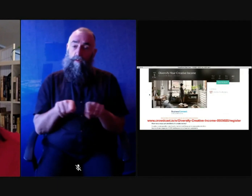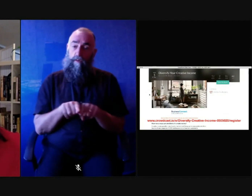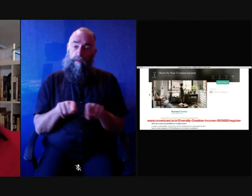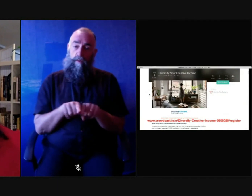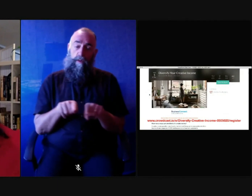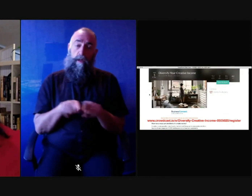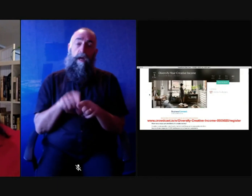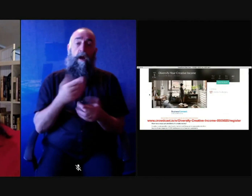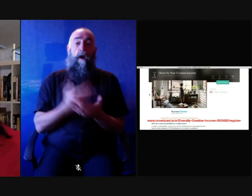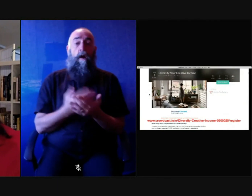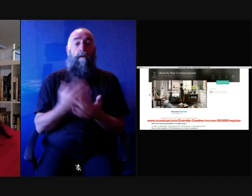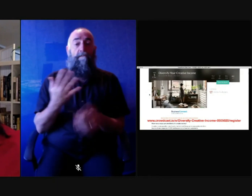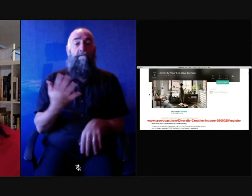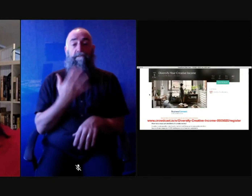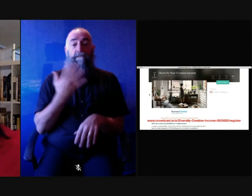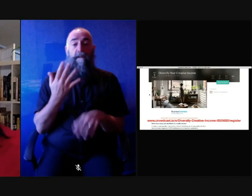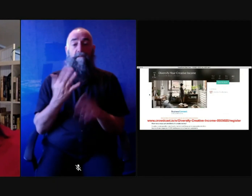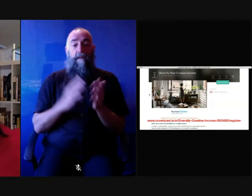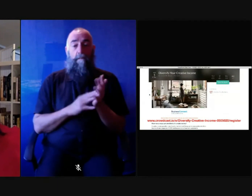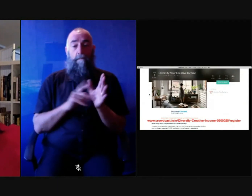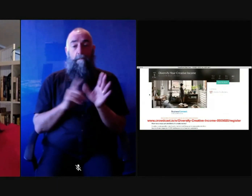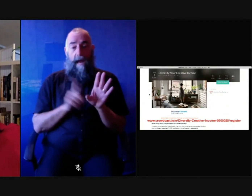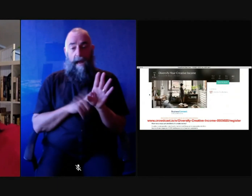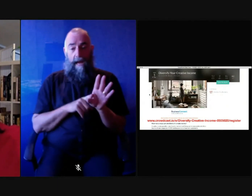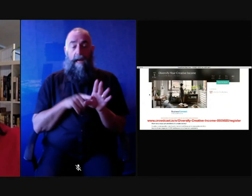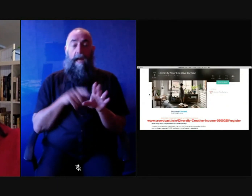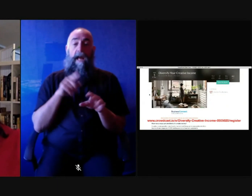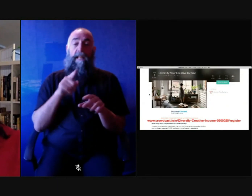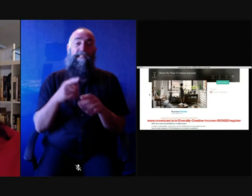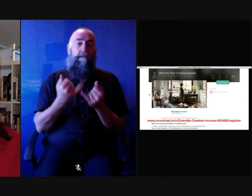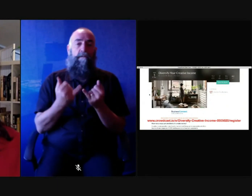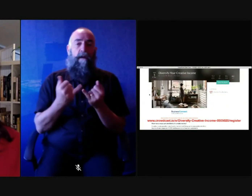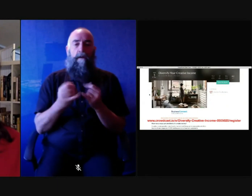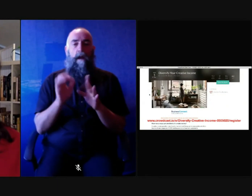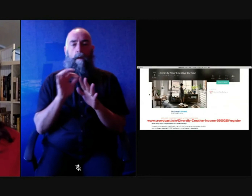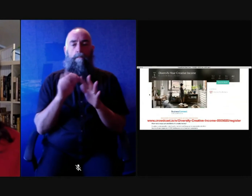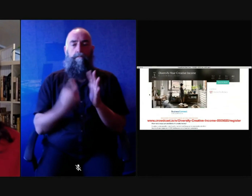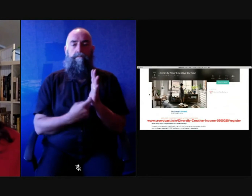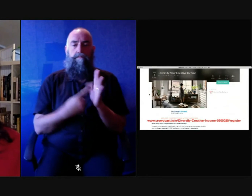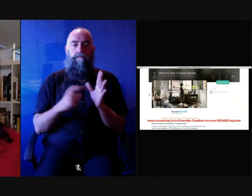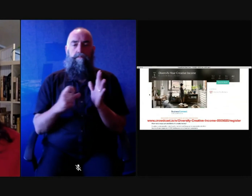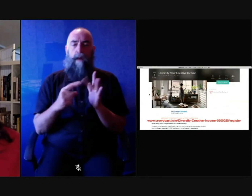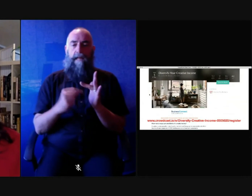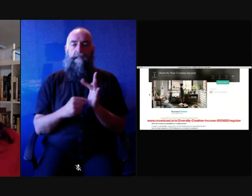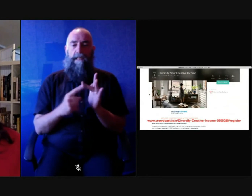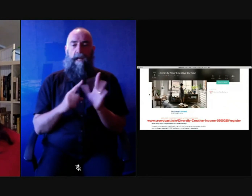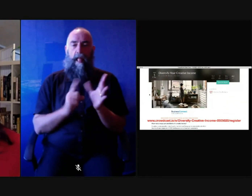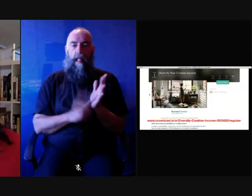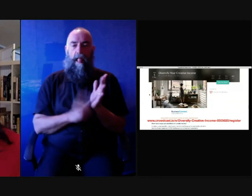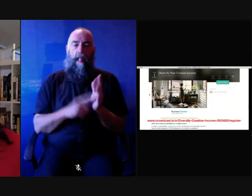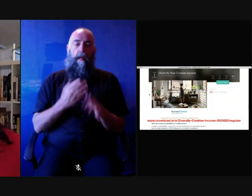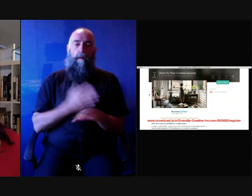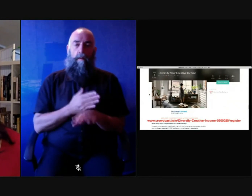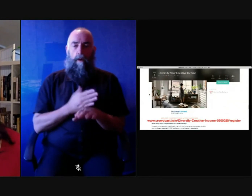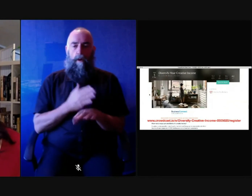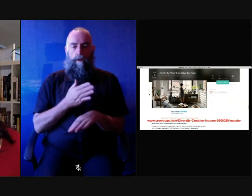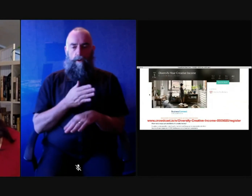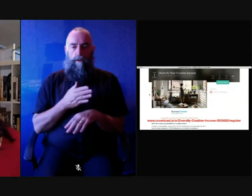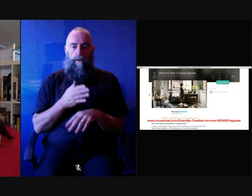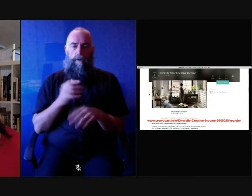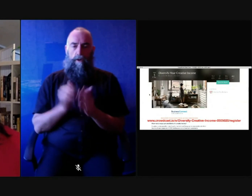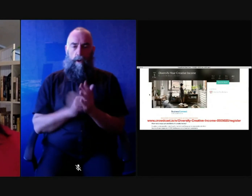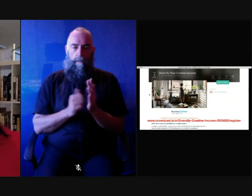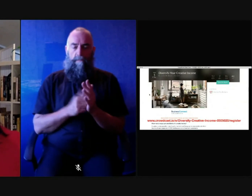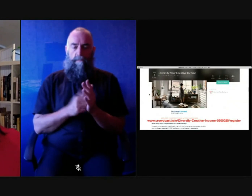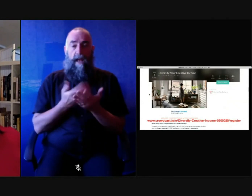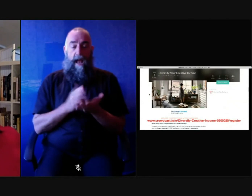a 2-hour workshop, a practical workshop, which is going to go through all the different ways in which you can diversify your income and how